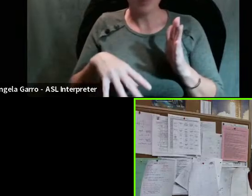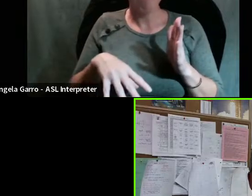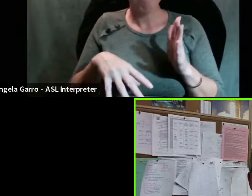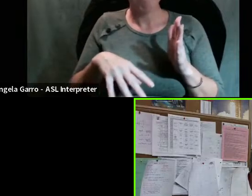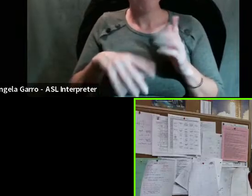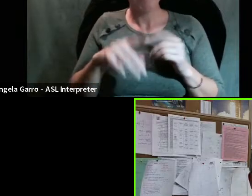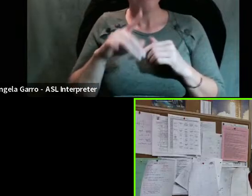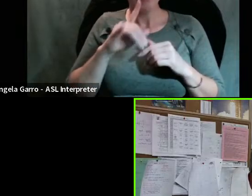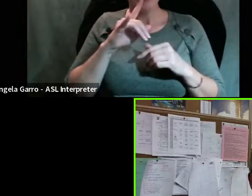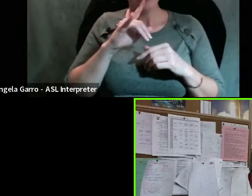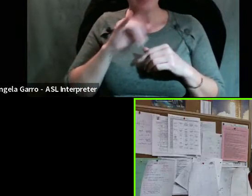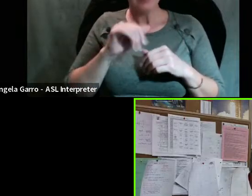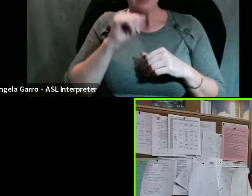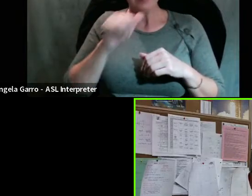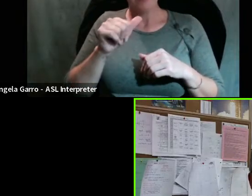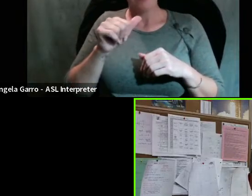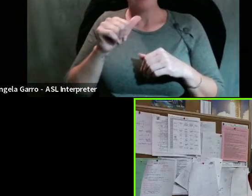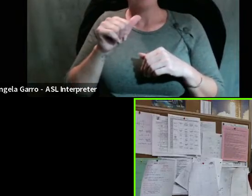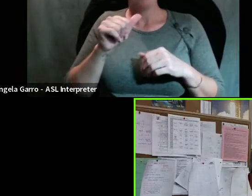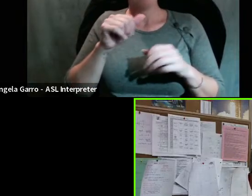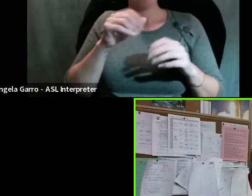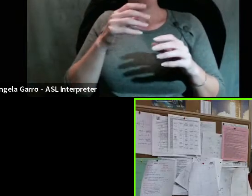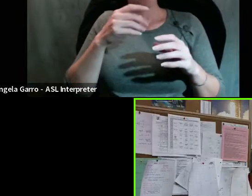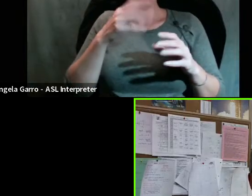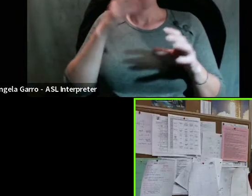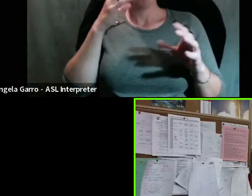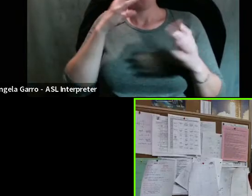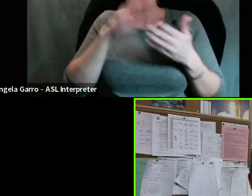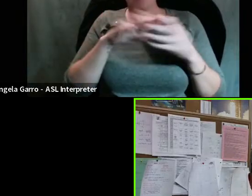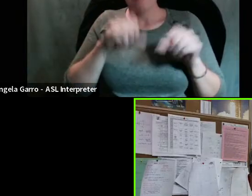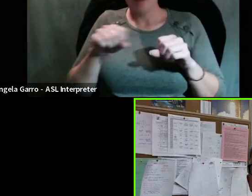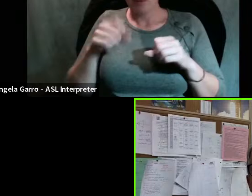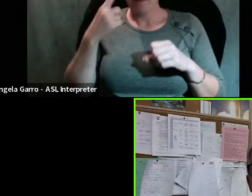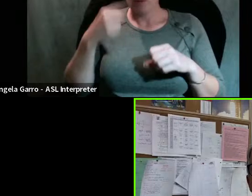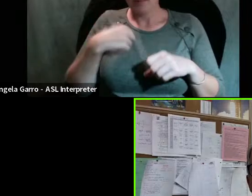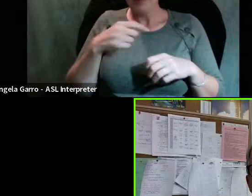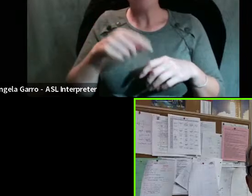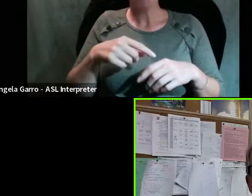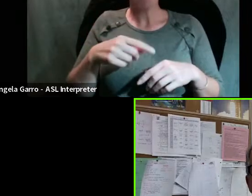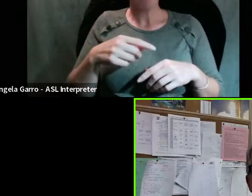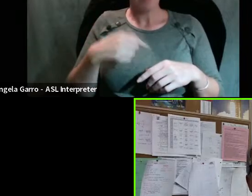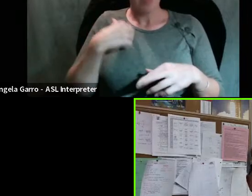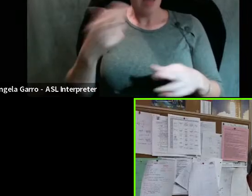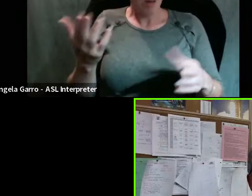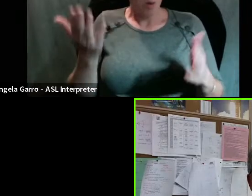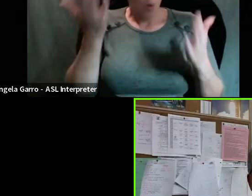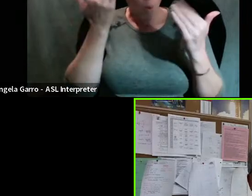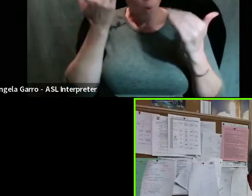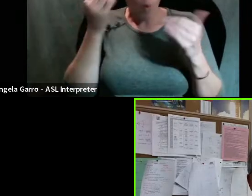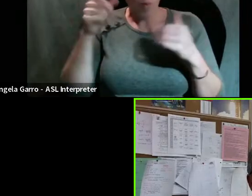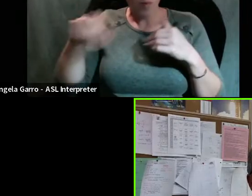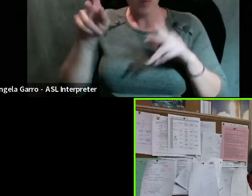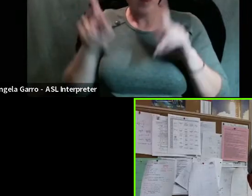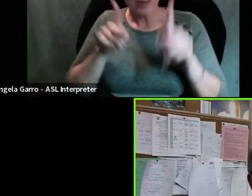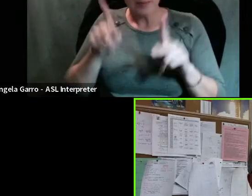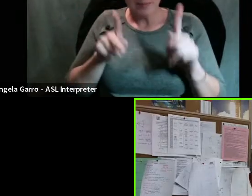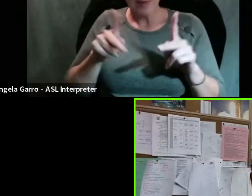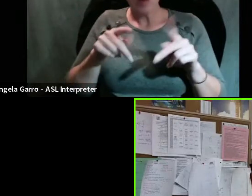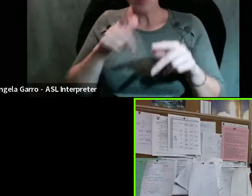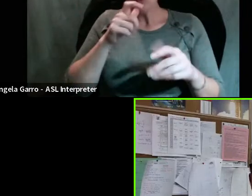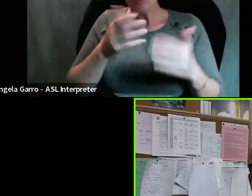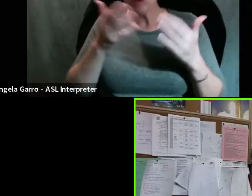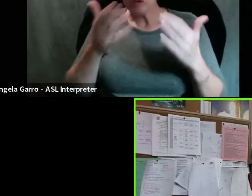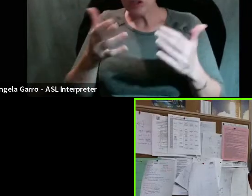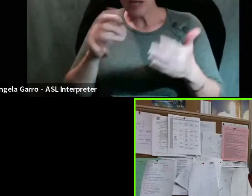inconceivable to me. I hope that the folks who suggest that teachers in